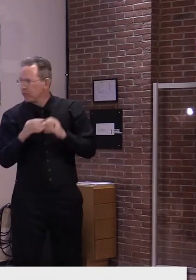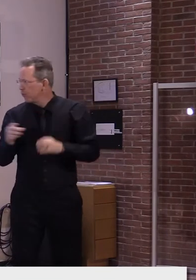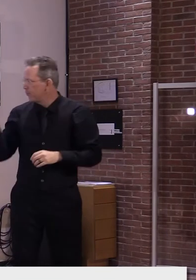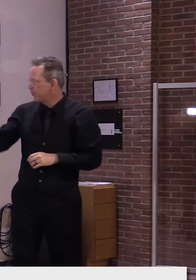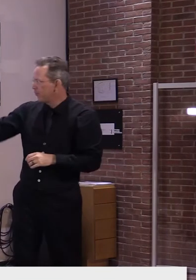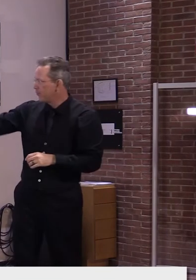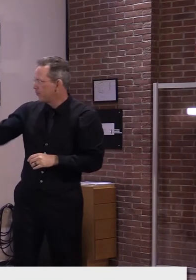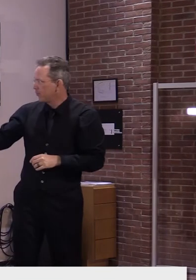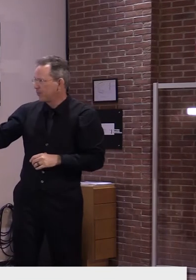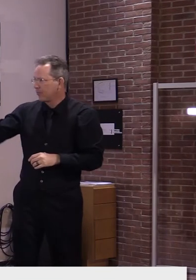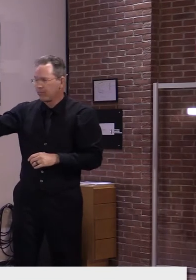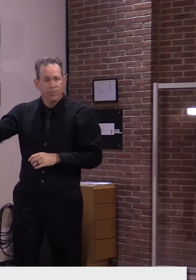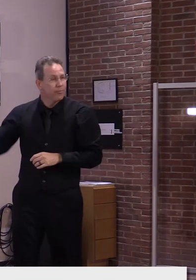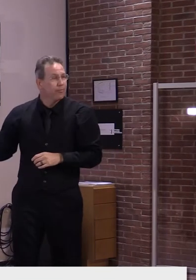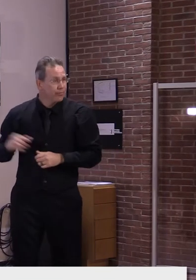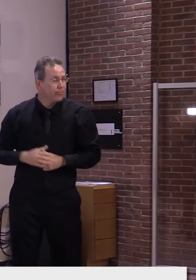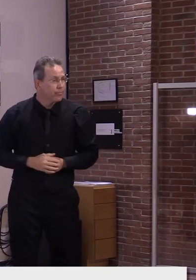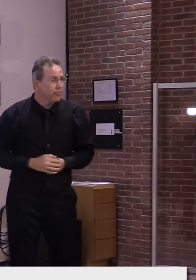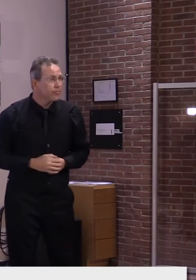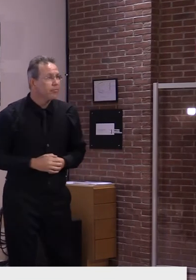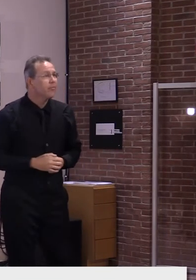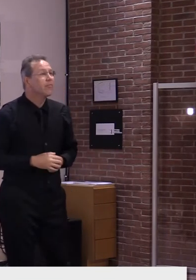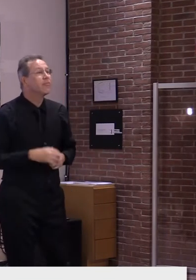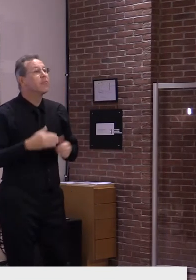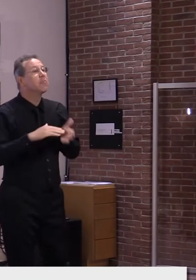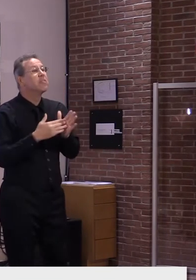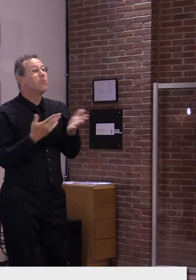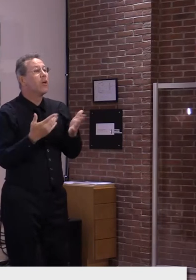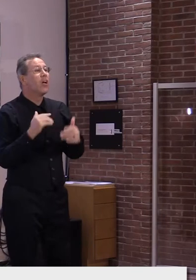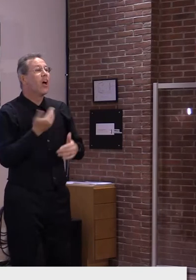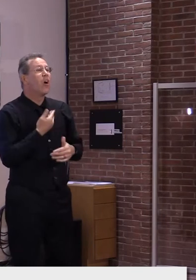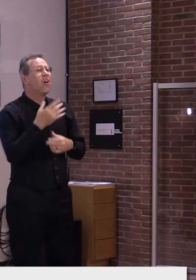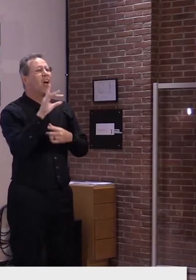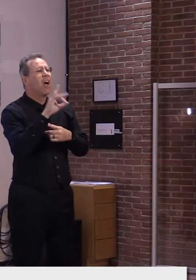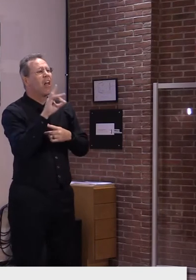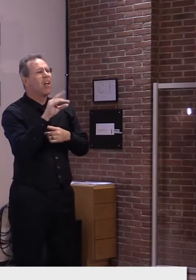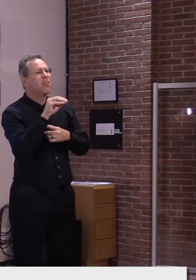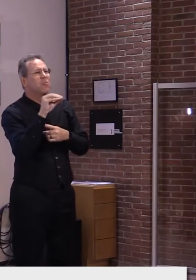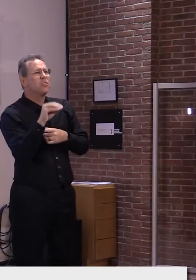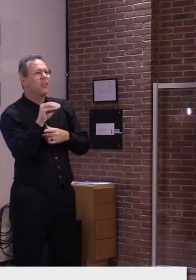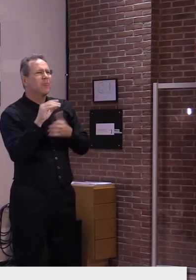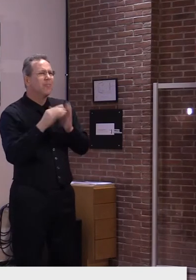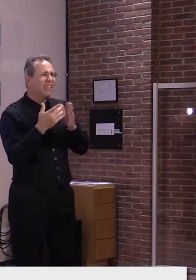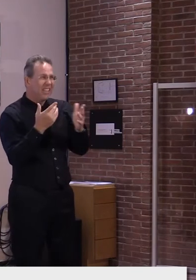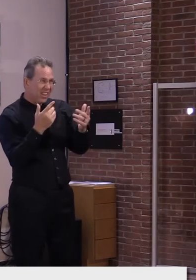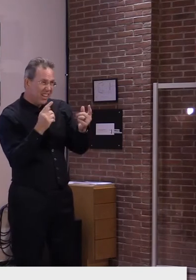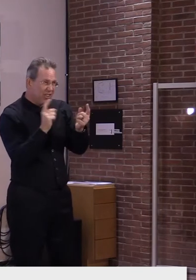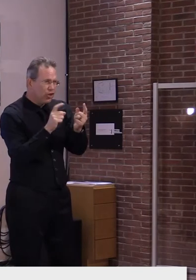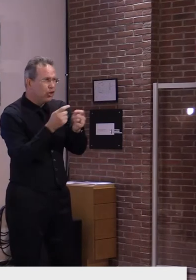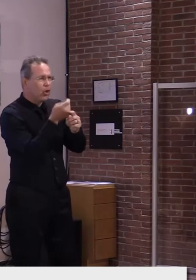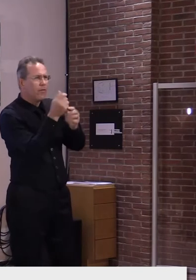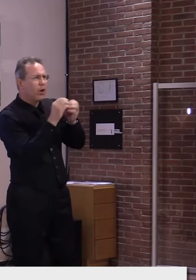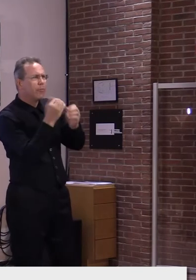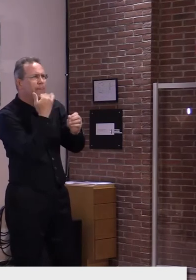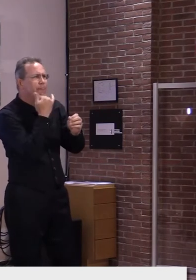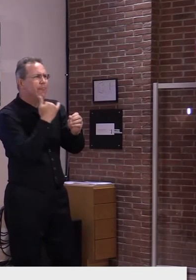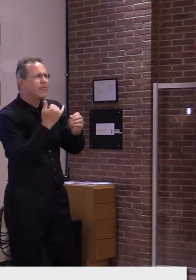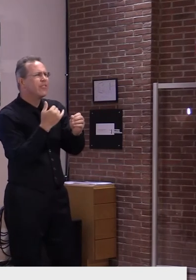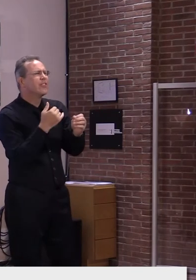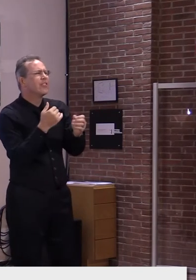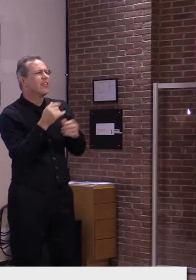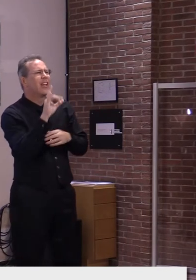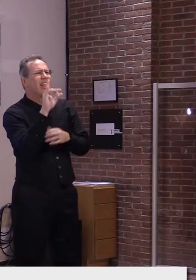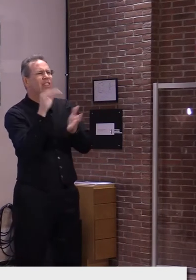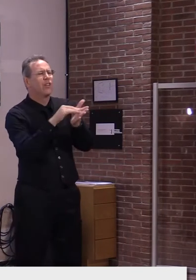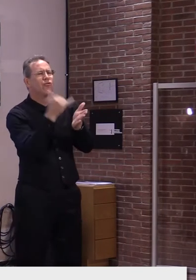chart. But that means that there's still about 8,800 duplicates that need to be removed by the CDC. So for the time being,